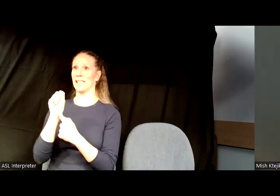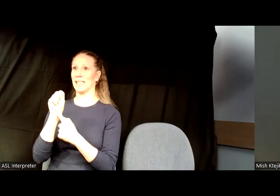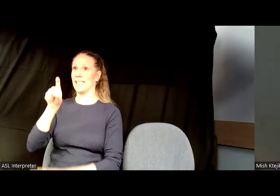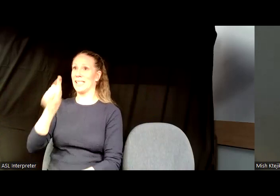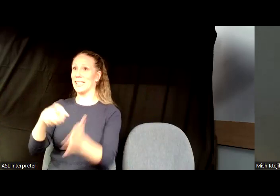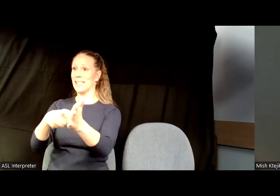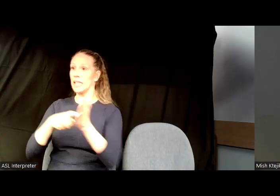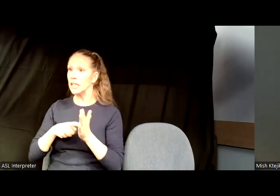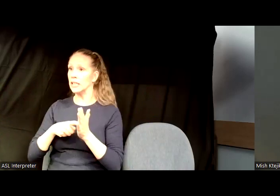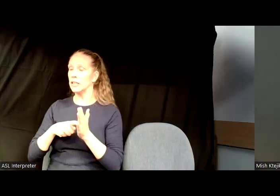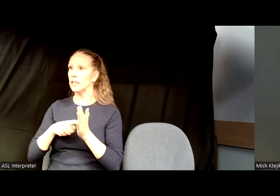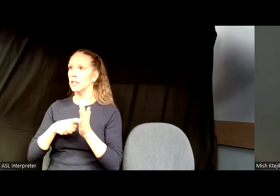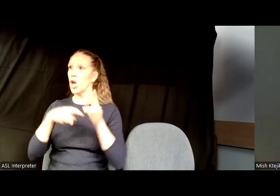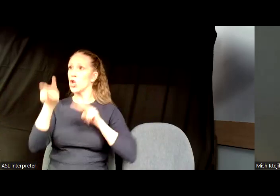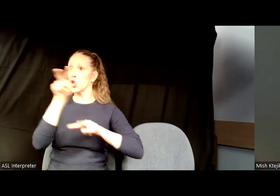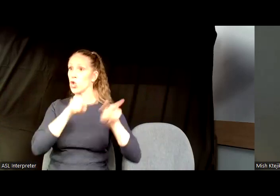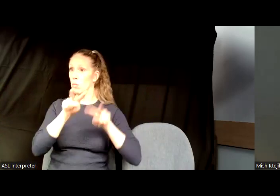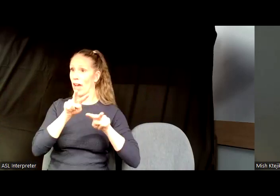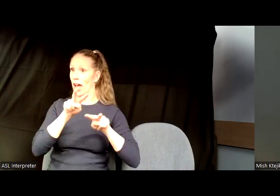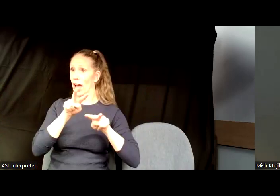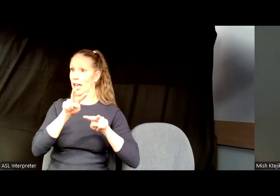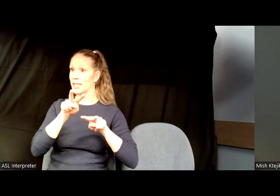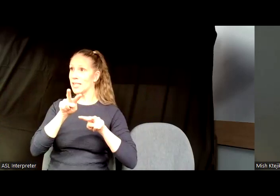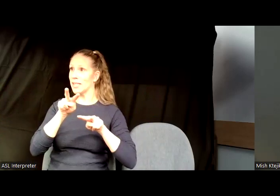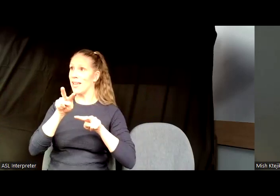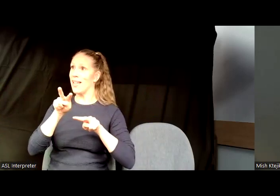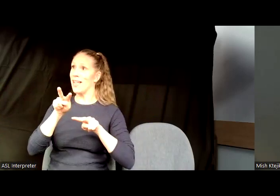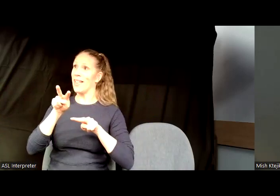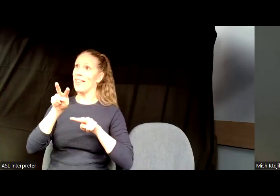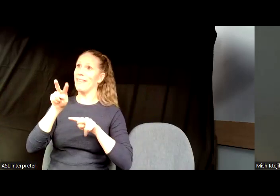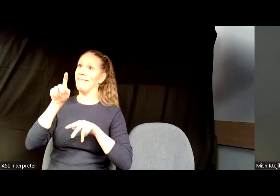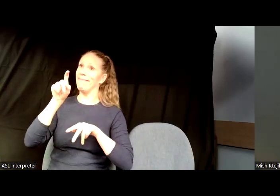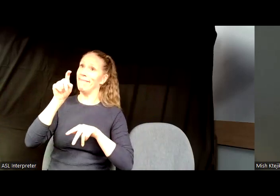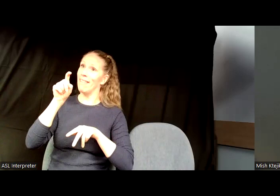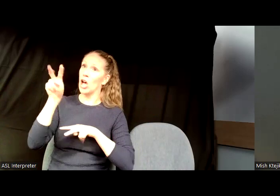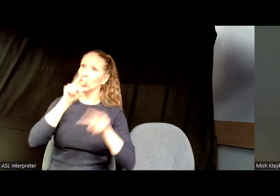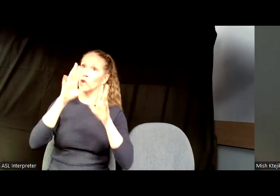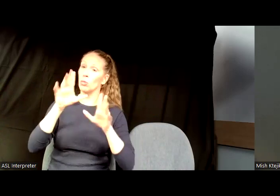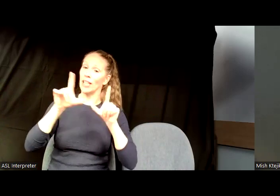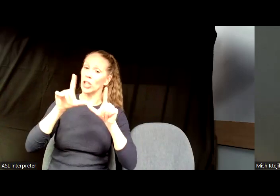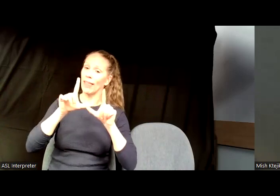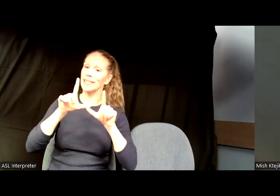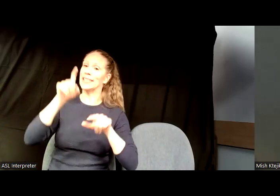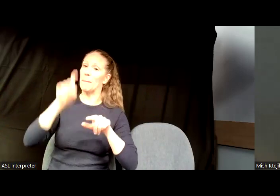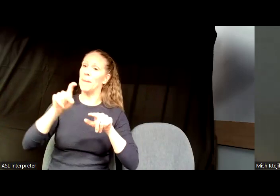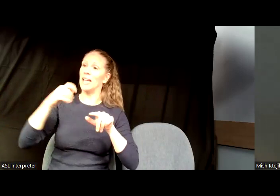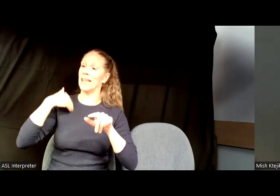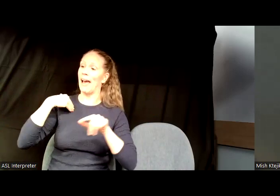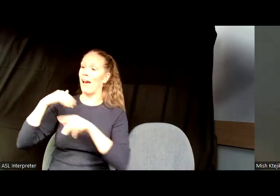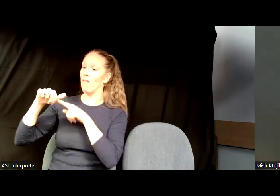supervise provisionals, like they must have someone under them, under their wing all the time? Help